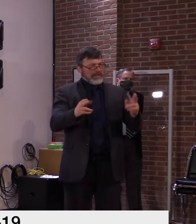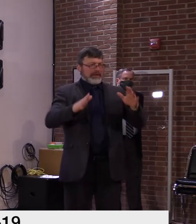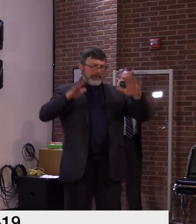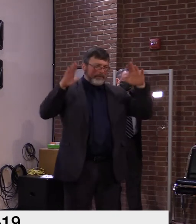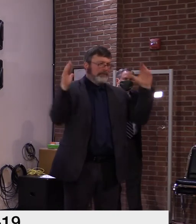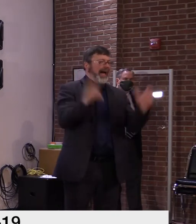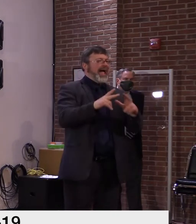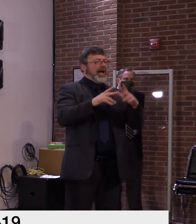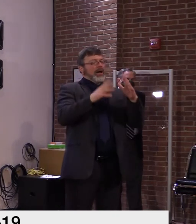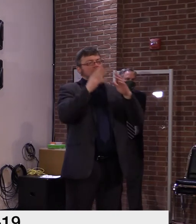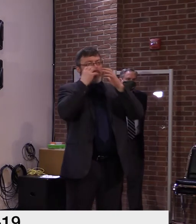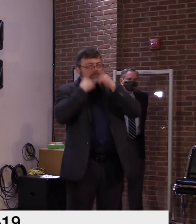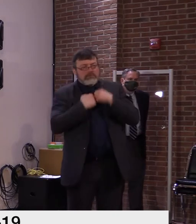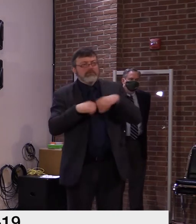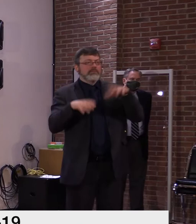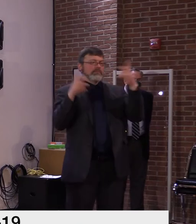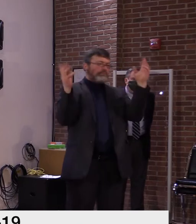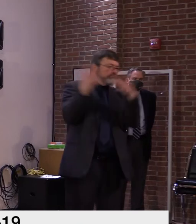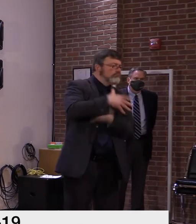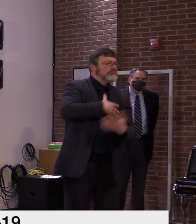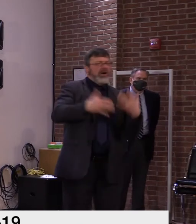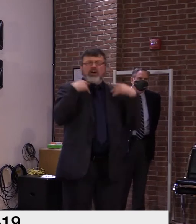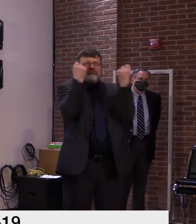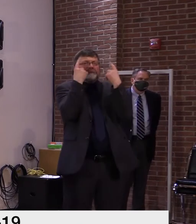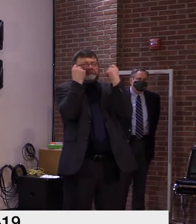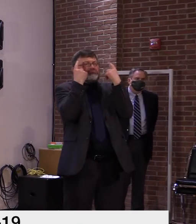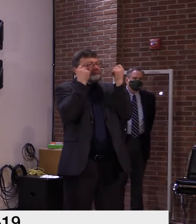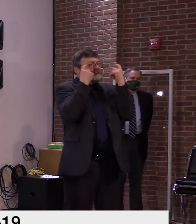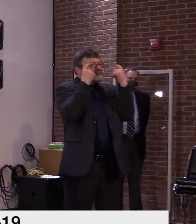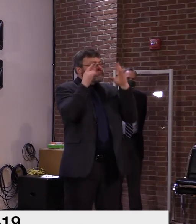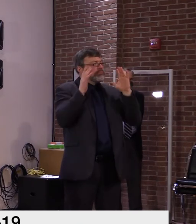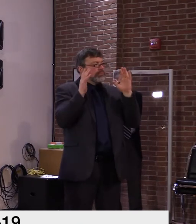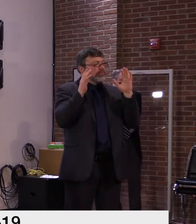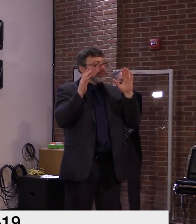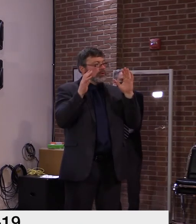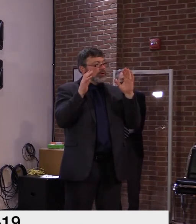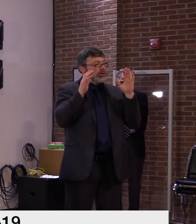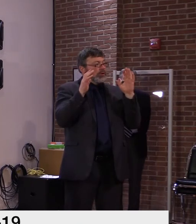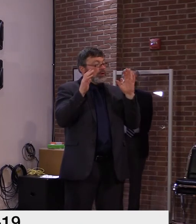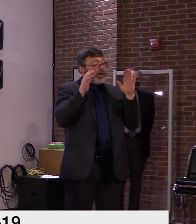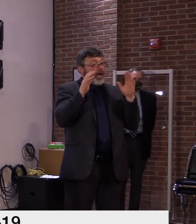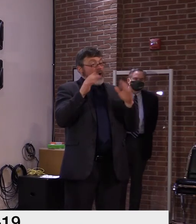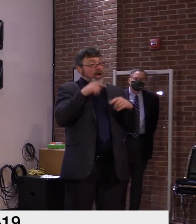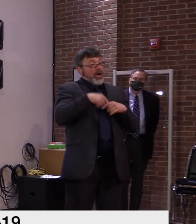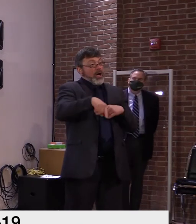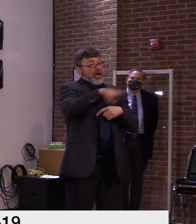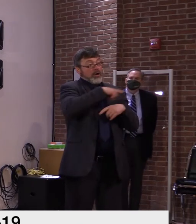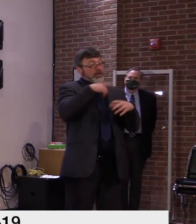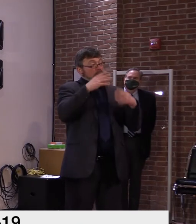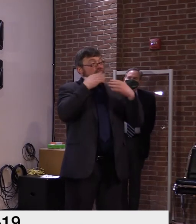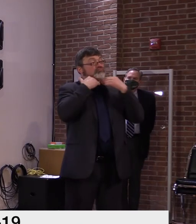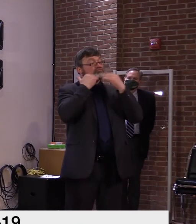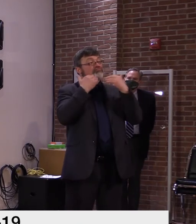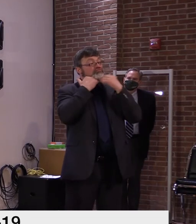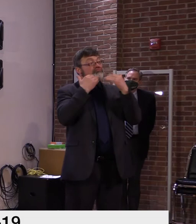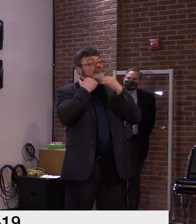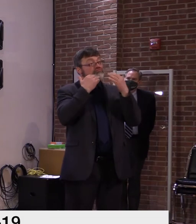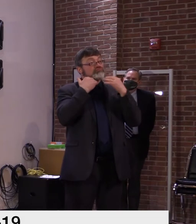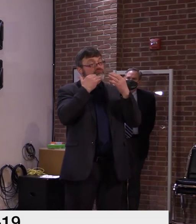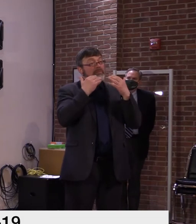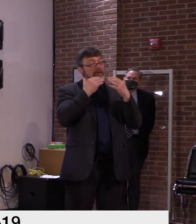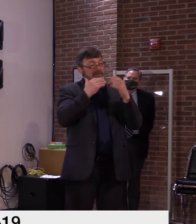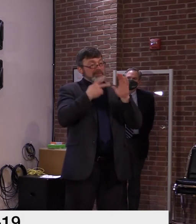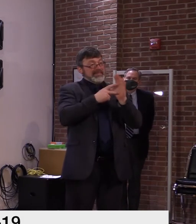it's going to slow down our recovery. So I'd advocate people just, you know, just buckle up